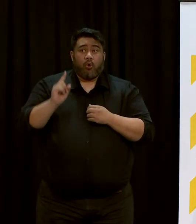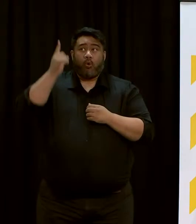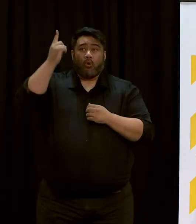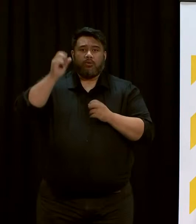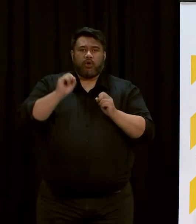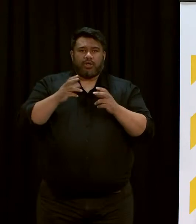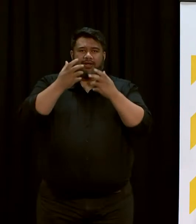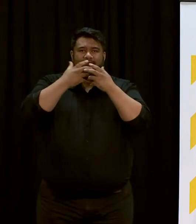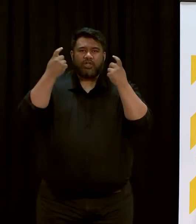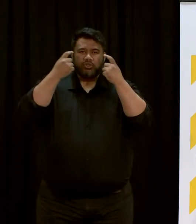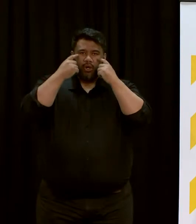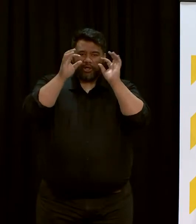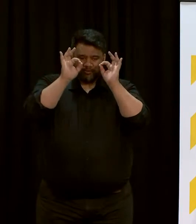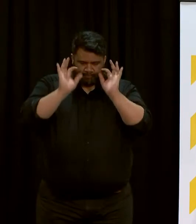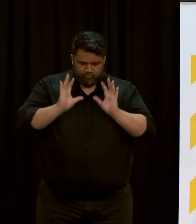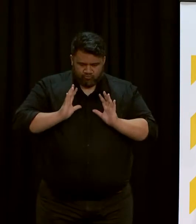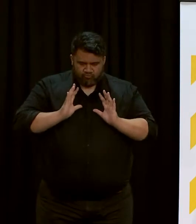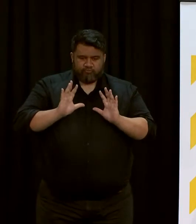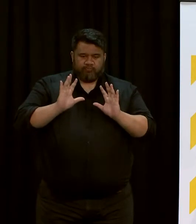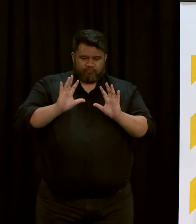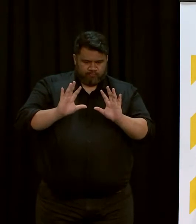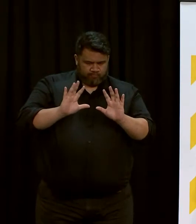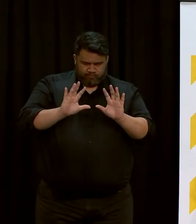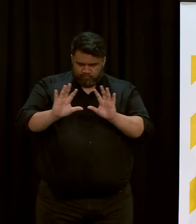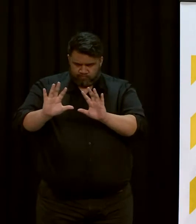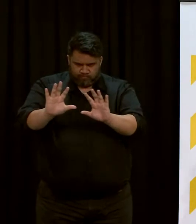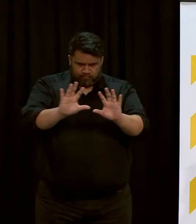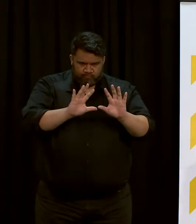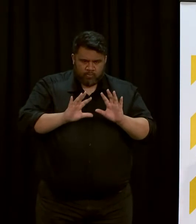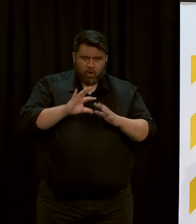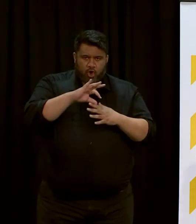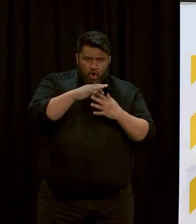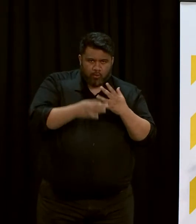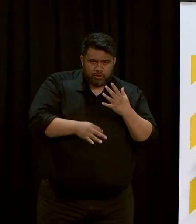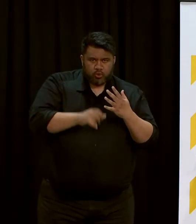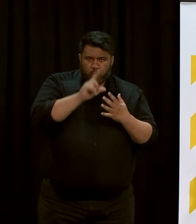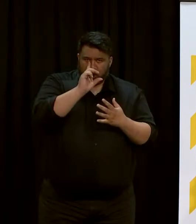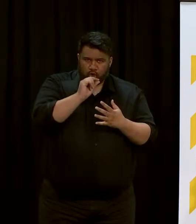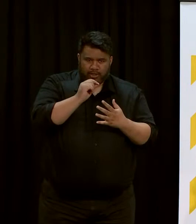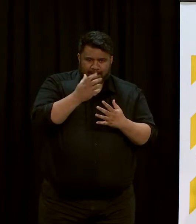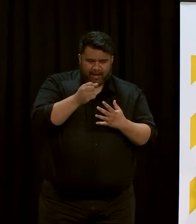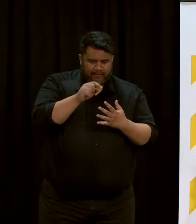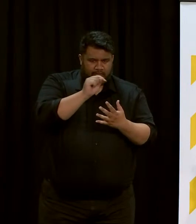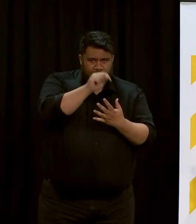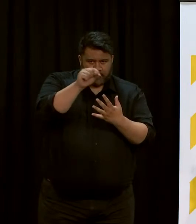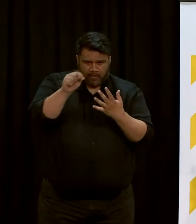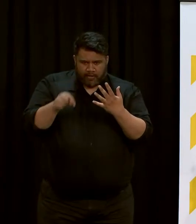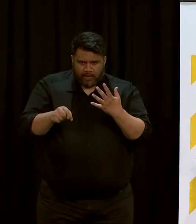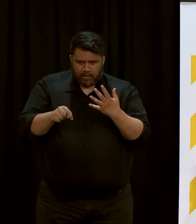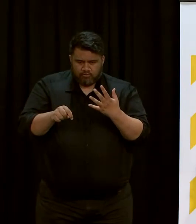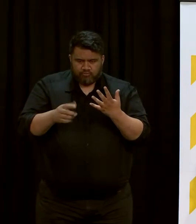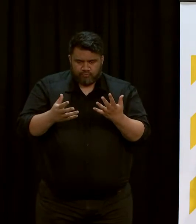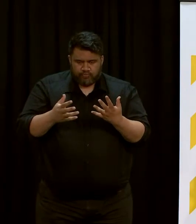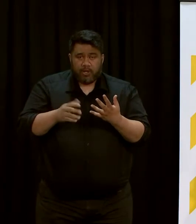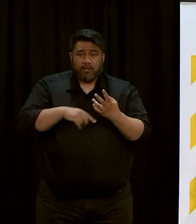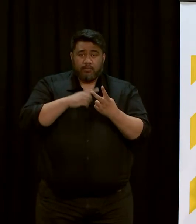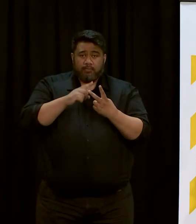in considering what the full range of options that could be employed. And secondly,